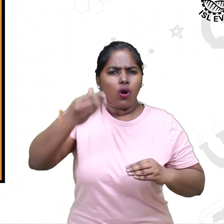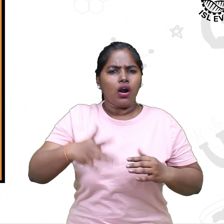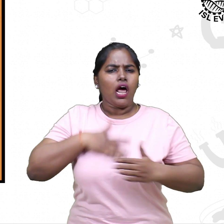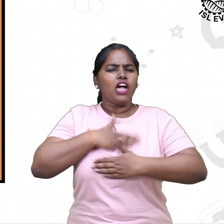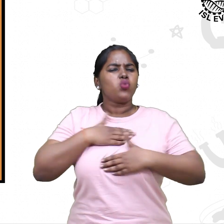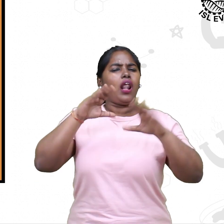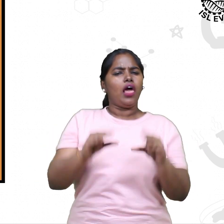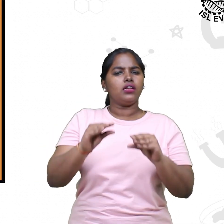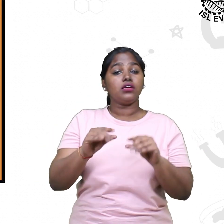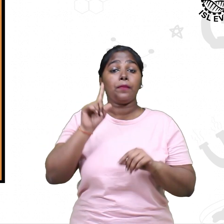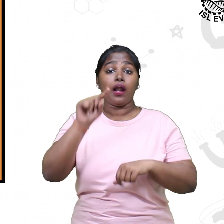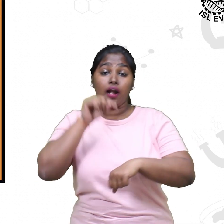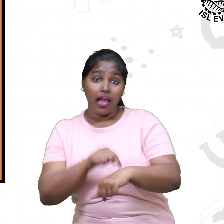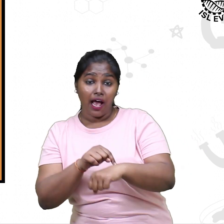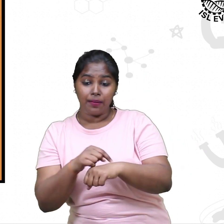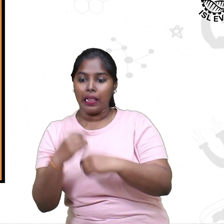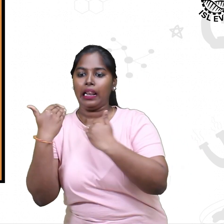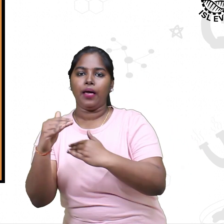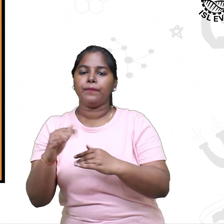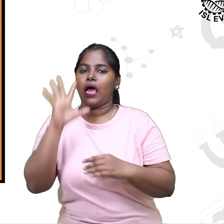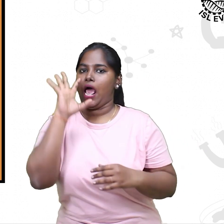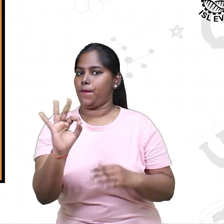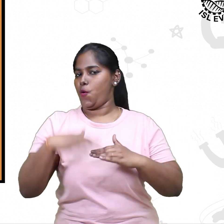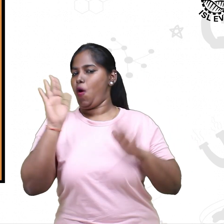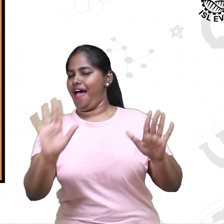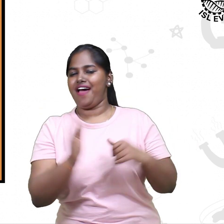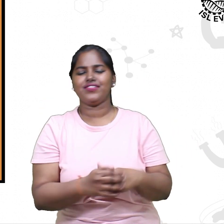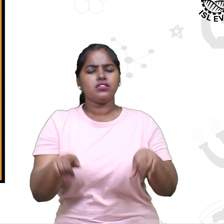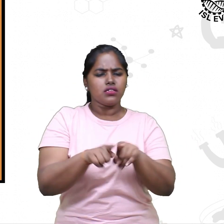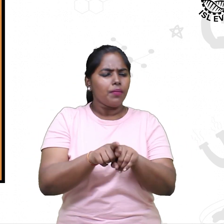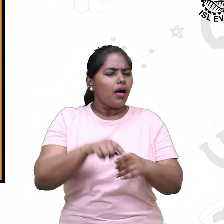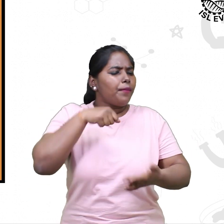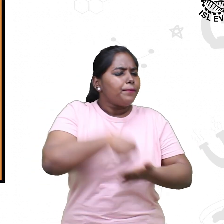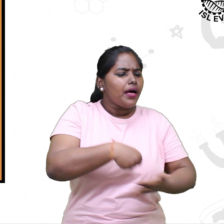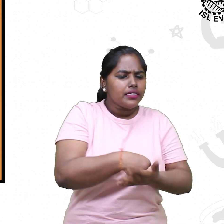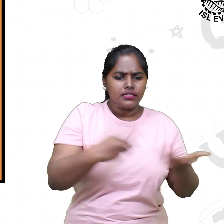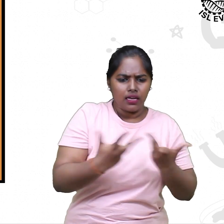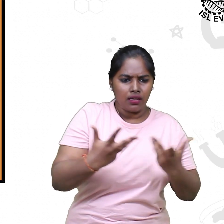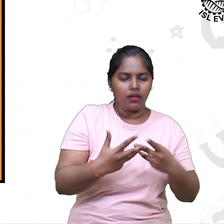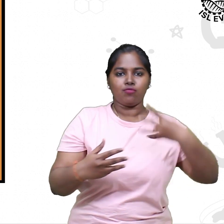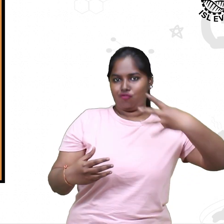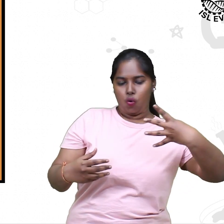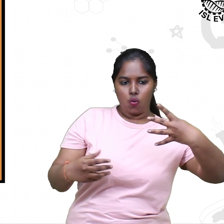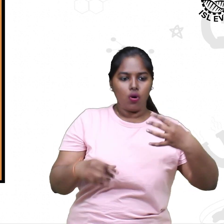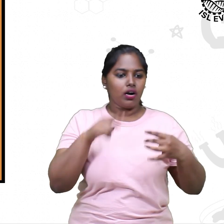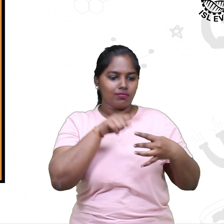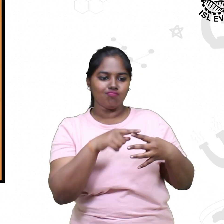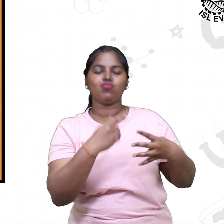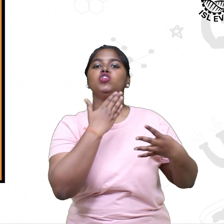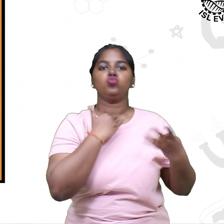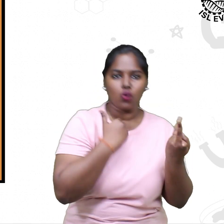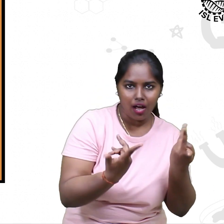and the proportion also make a huge difference. So I think it's primarily a combination of these four. And of course, I'm sure there's some sugar in